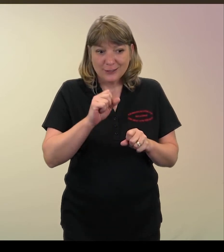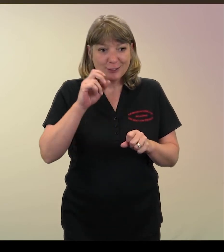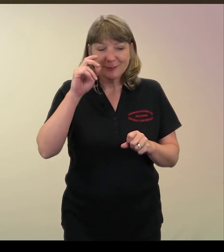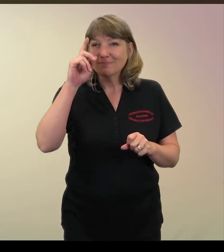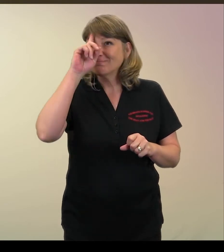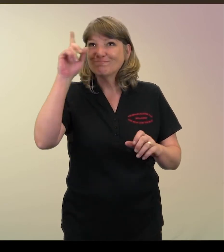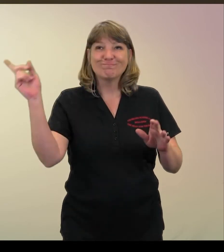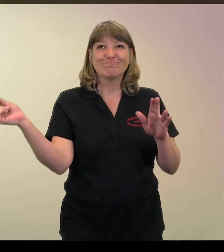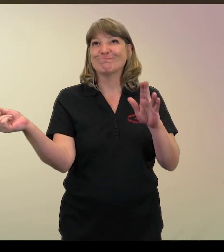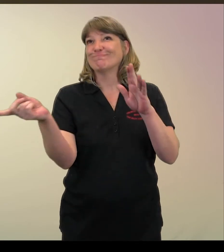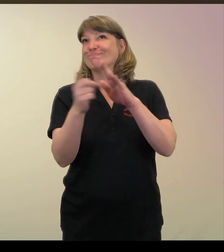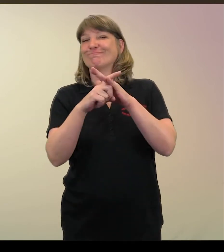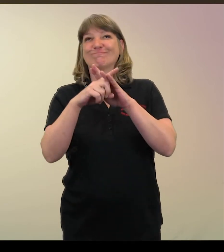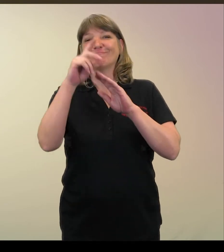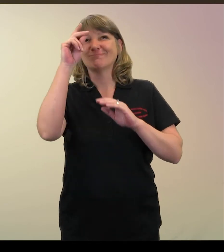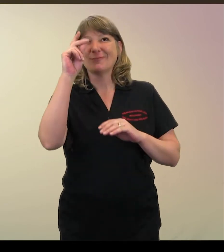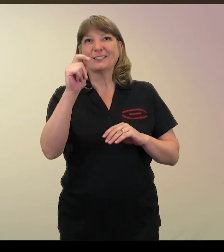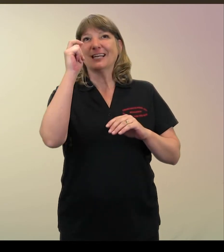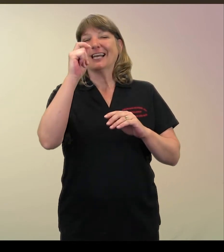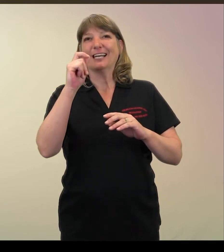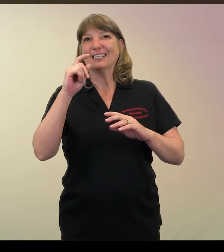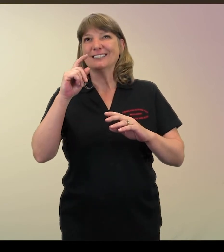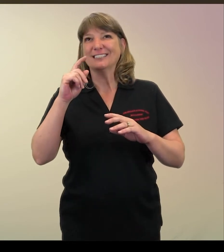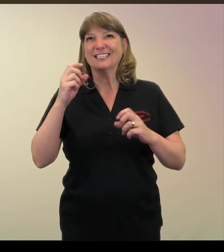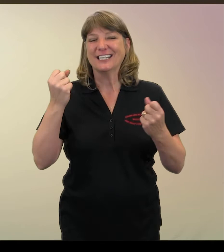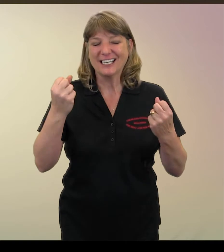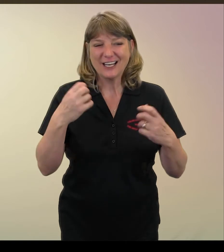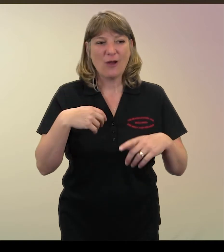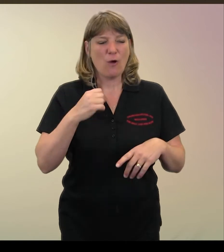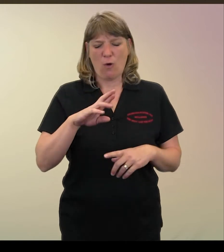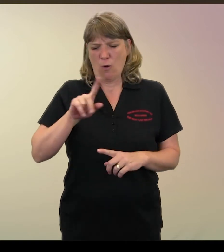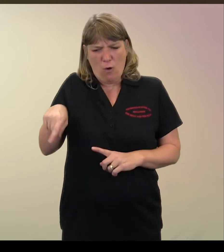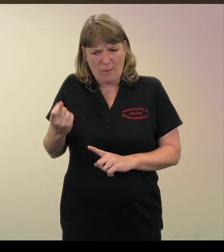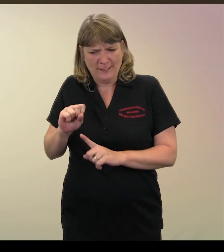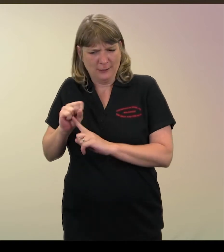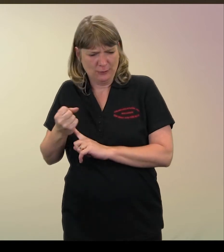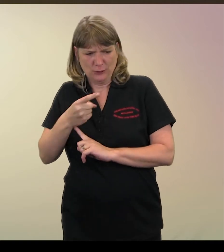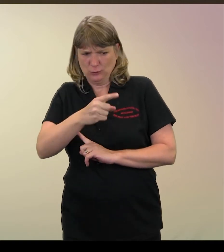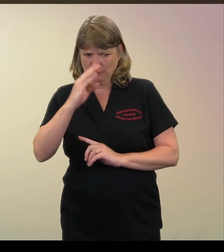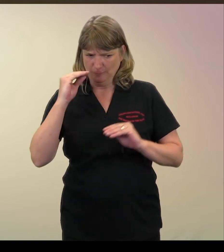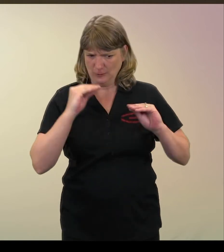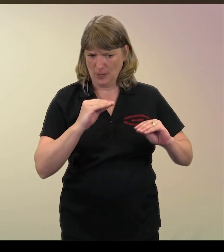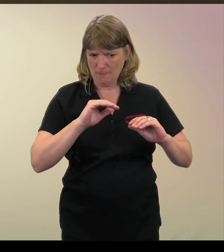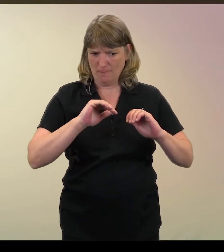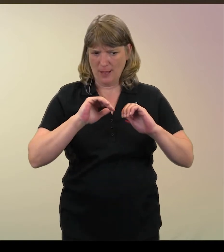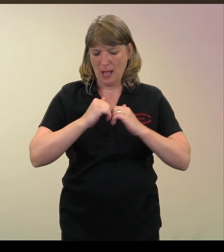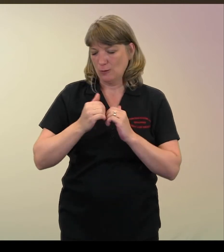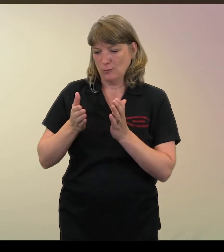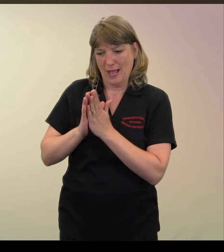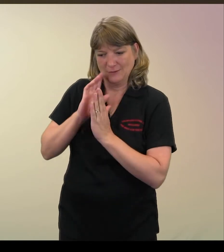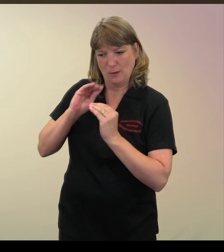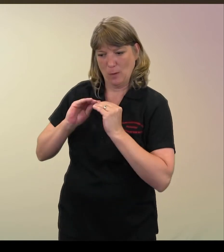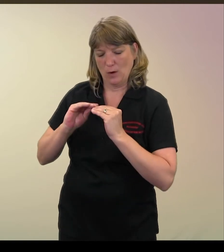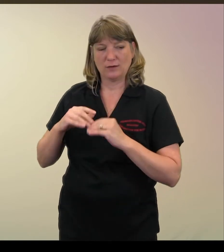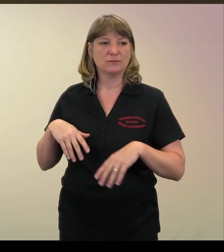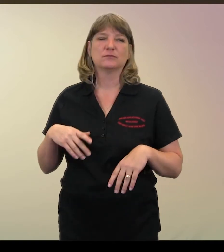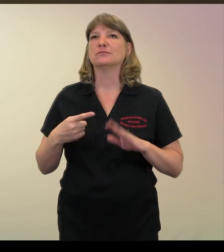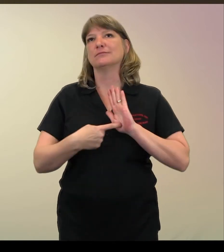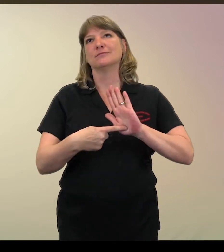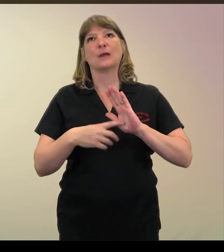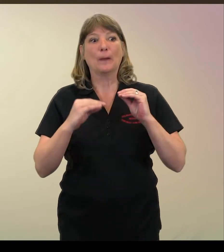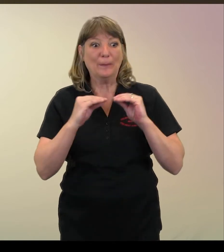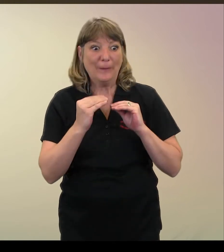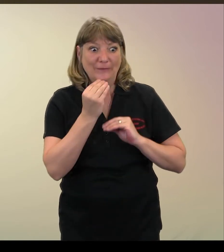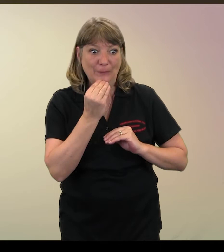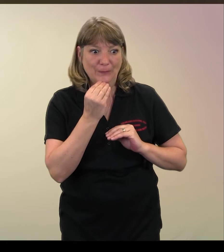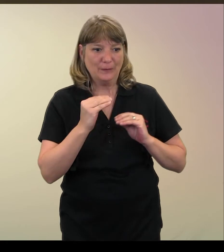to use it spontaneously? That is, do they only use it in the situations where you've taught them to ask for more, like